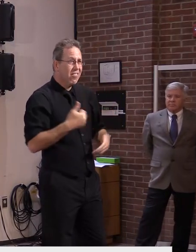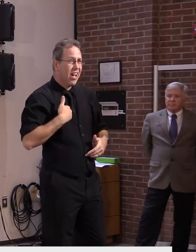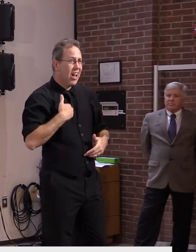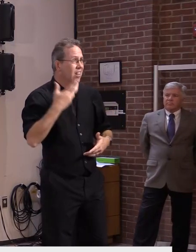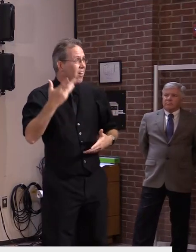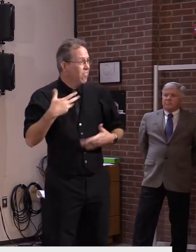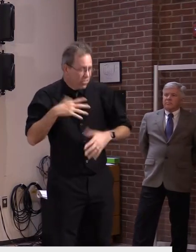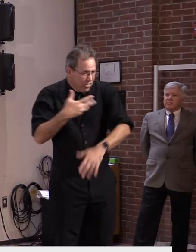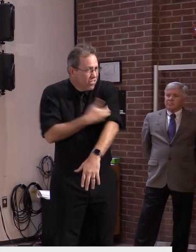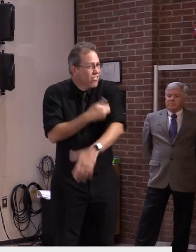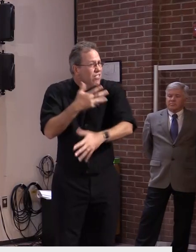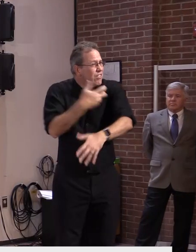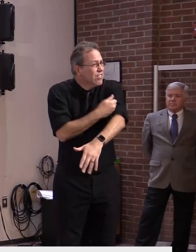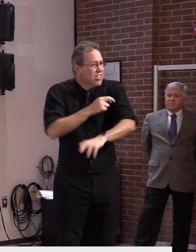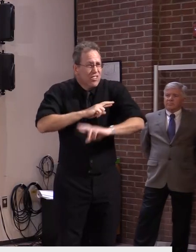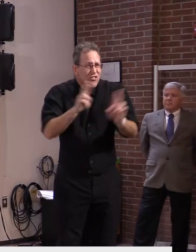making.